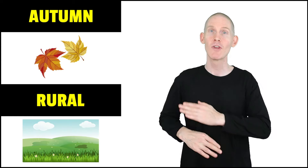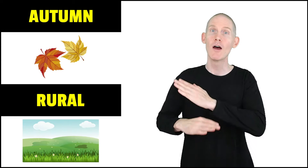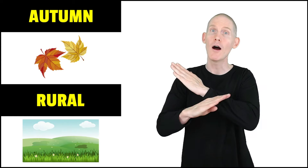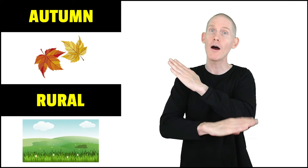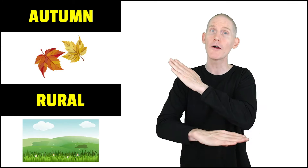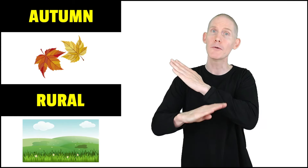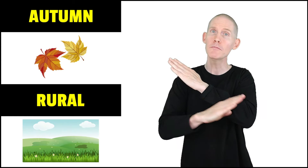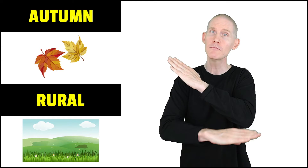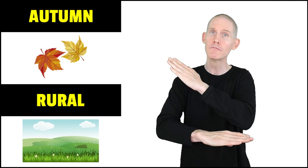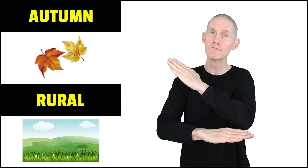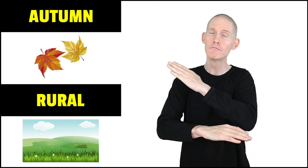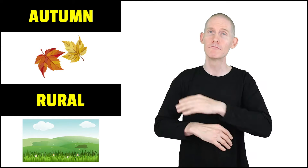autumn,